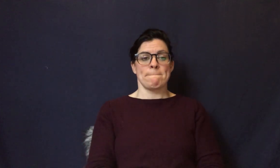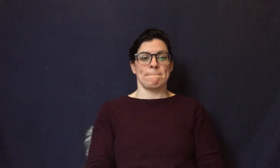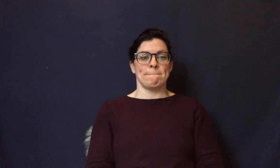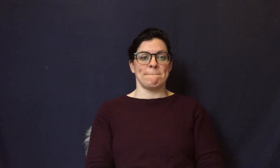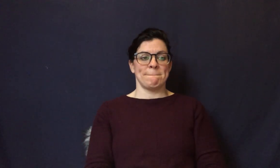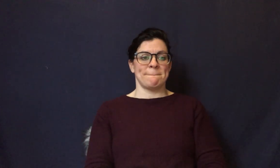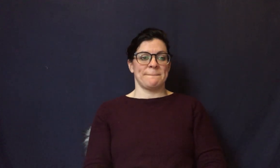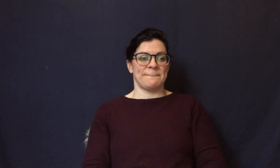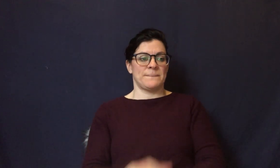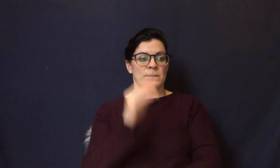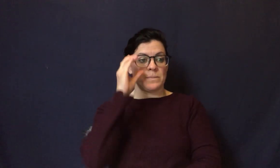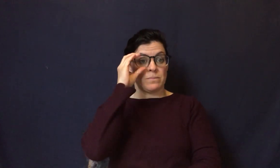It says